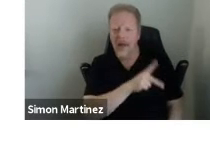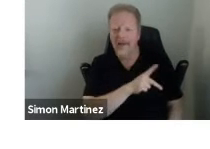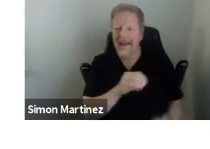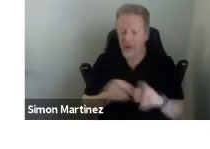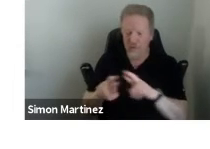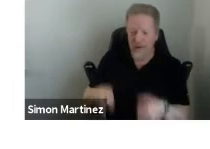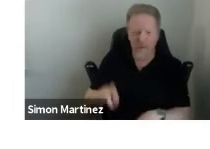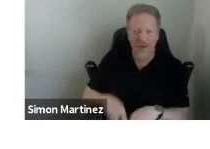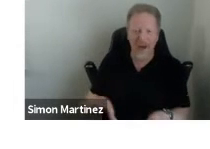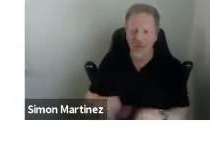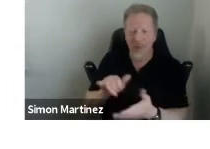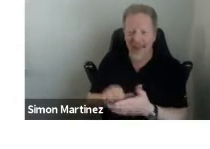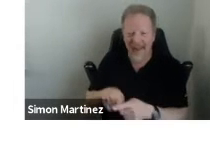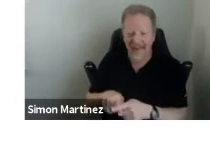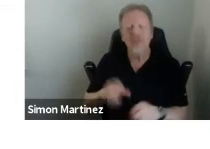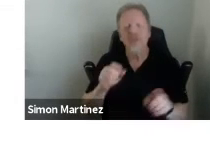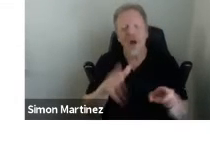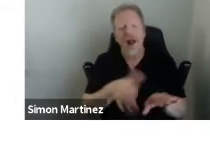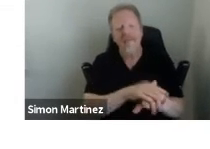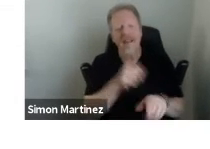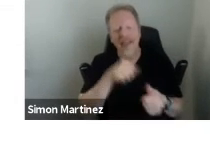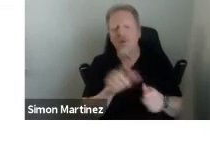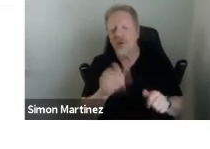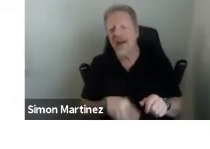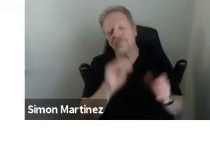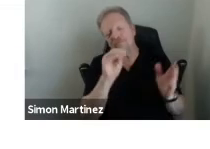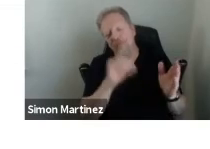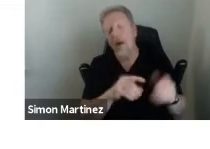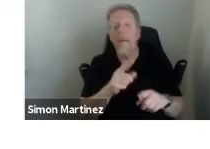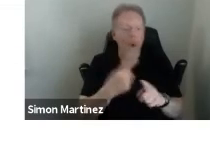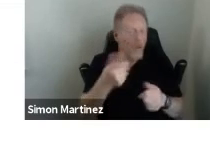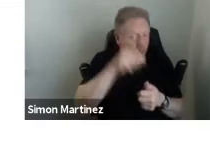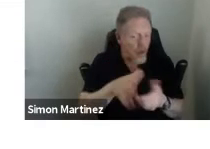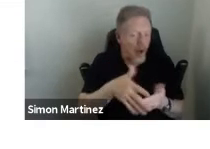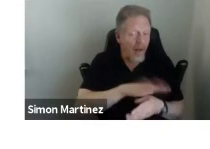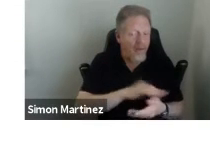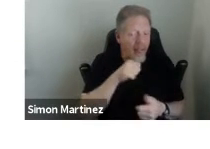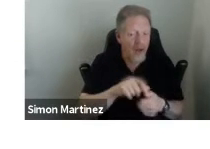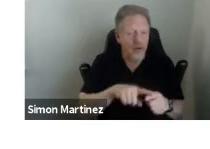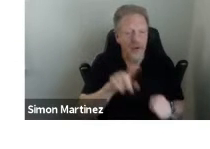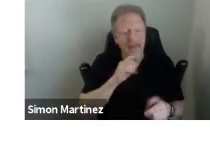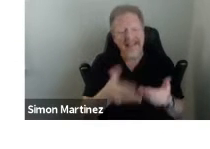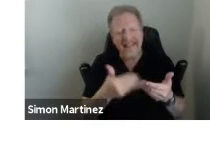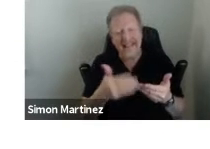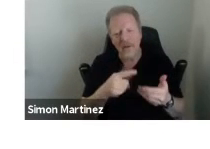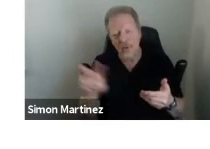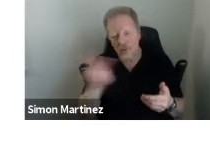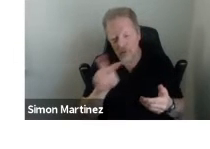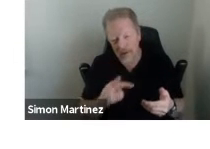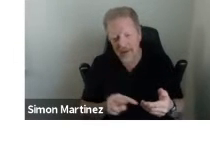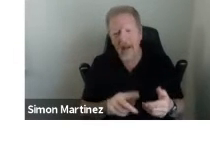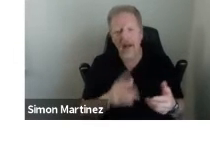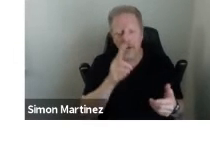resume. Just make it easy to read, and you want to make it to look match the look of your